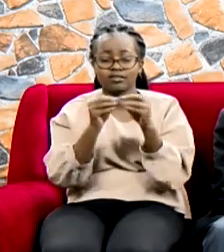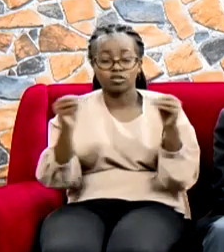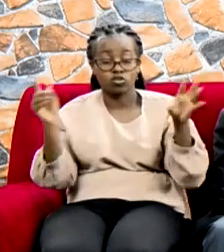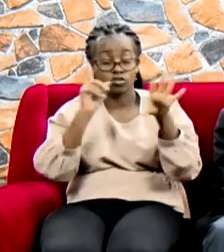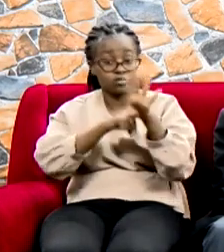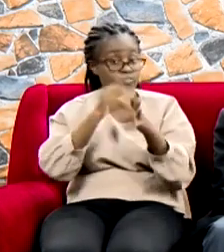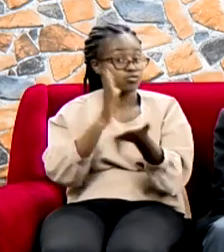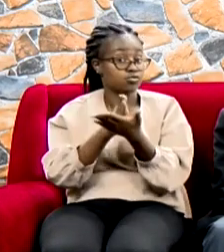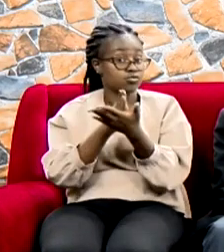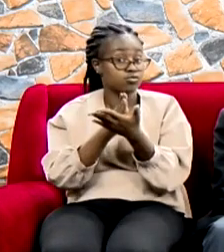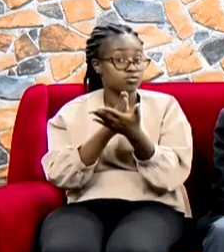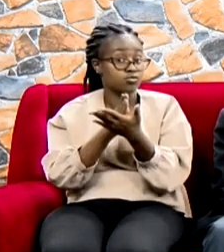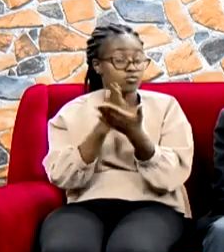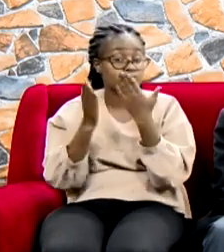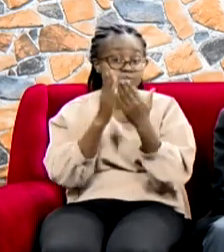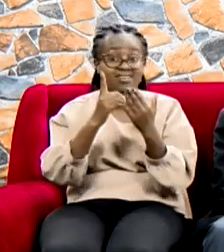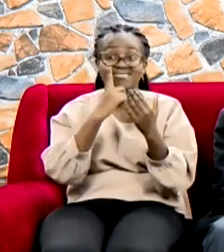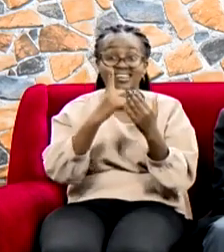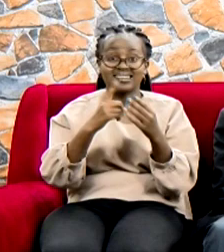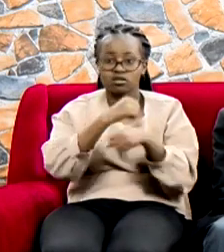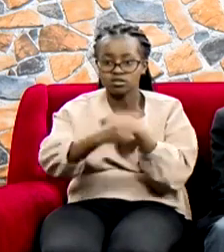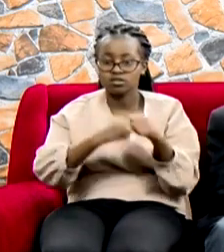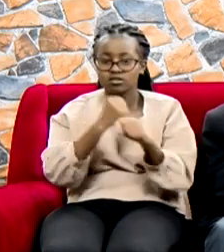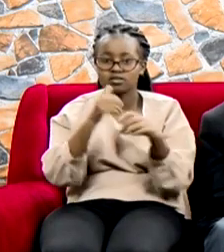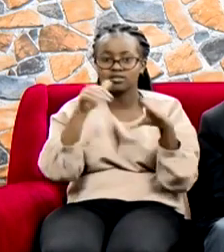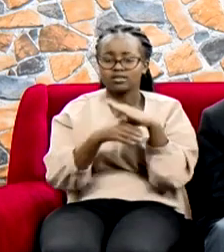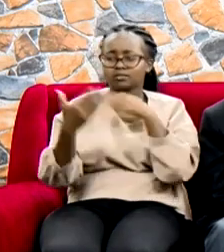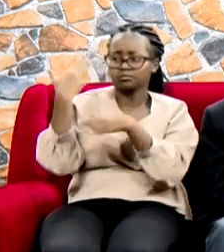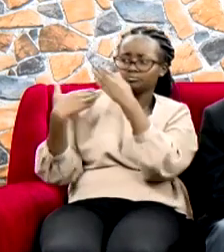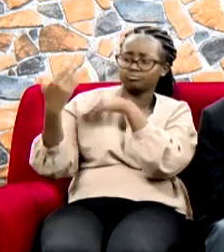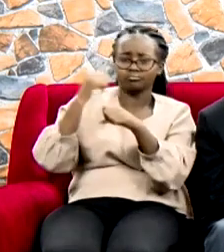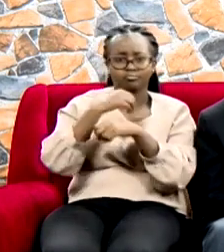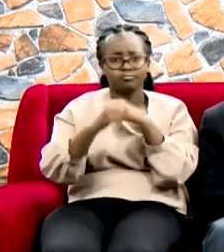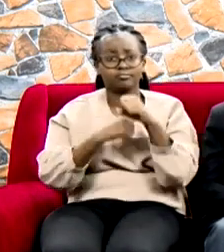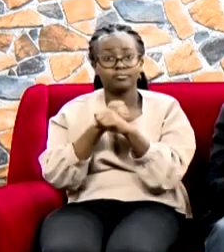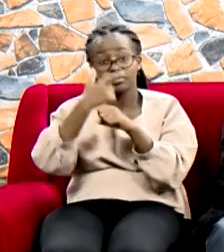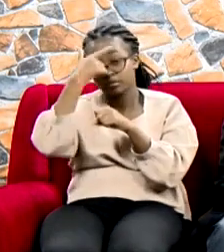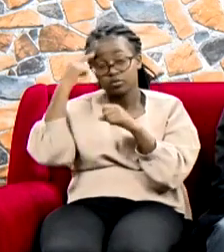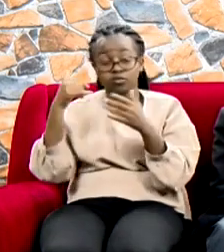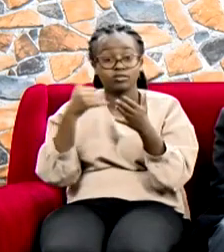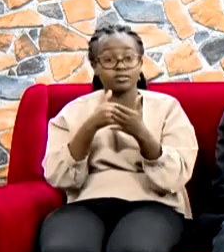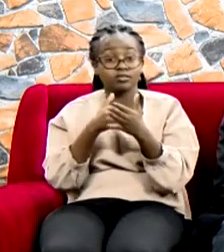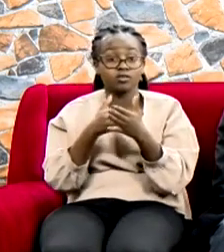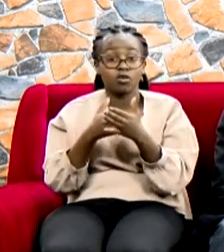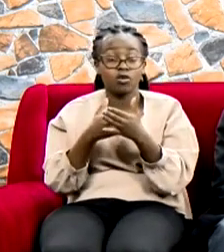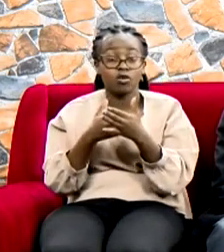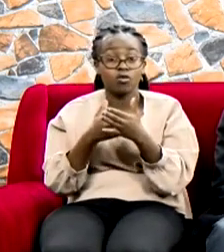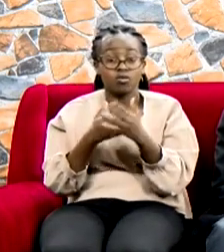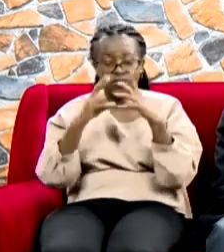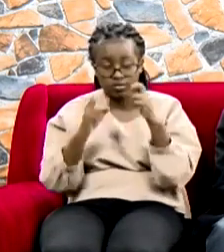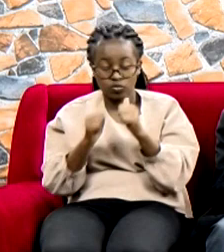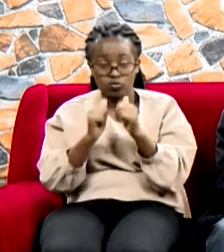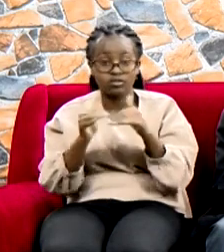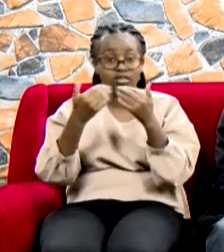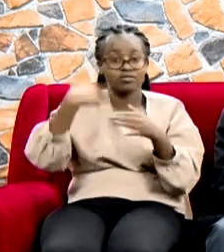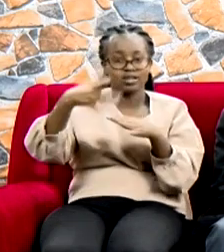of time. It's probably like 100 years in the previous years, because the inventions and the amount of research that is